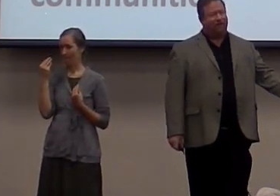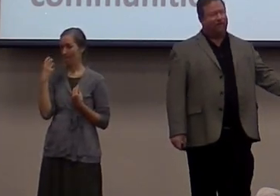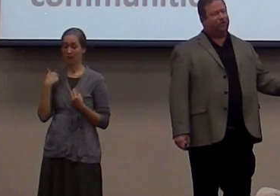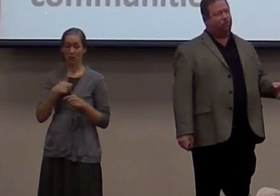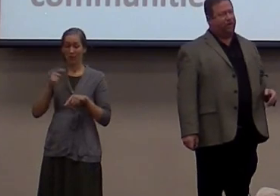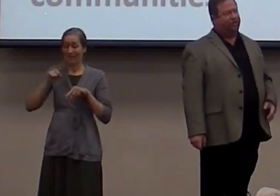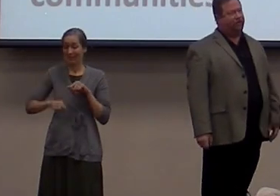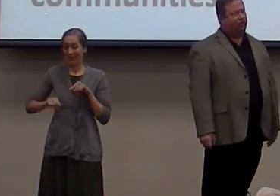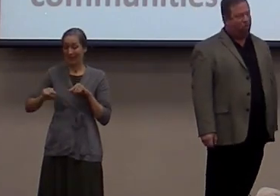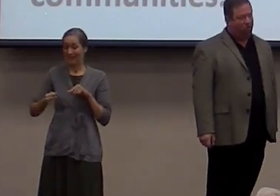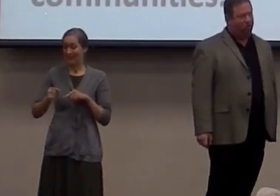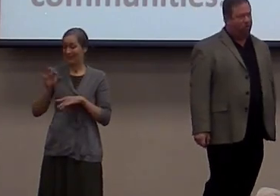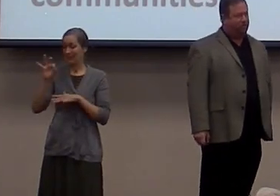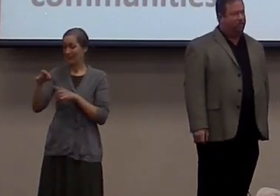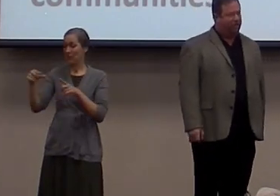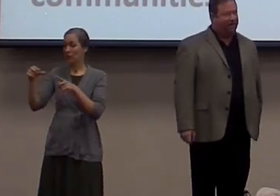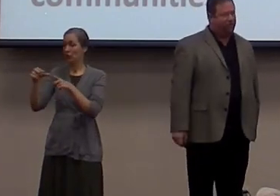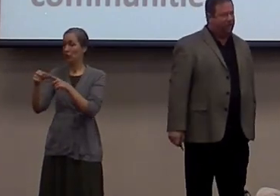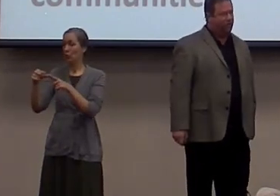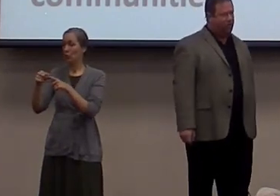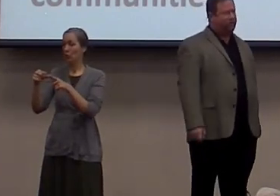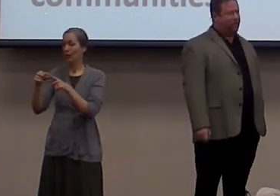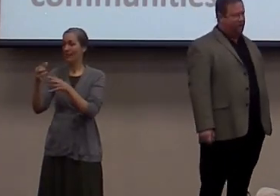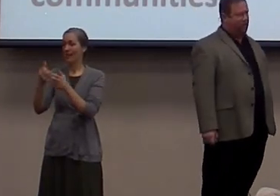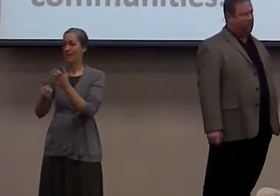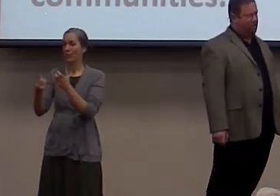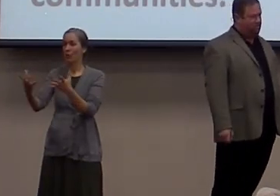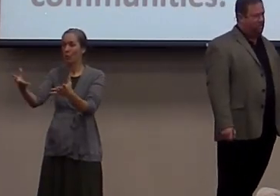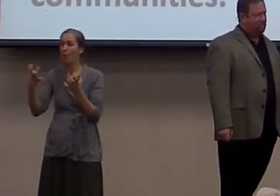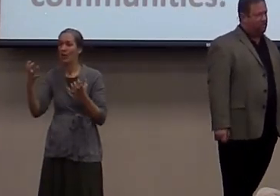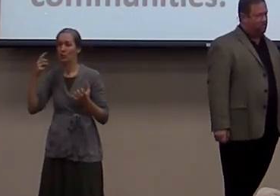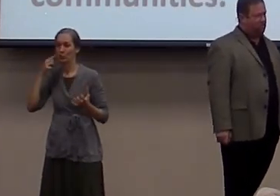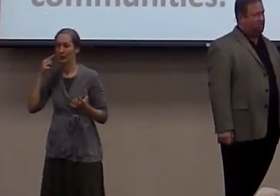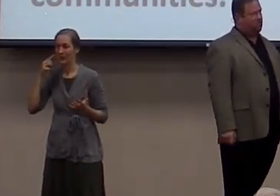we can't just preach the Word that everybody wants to hear.